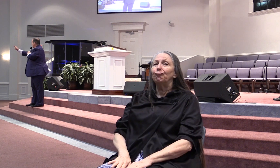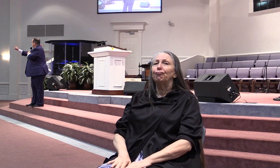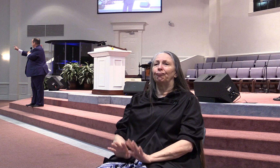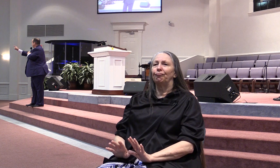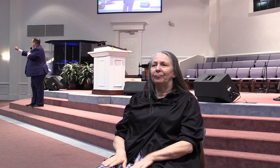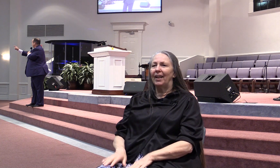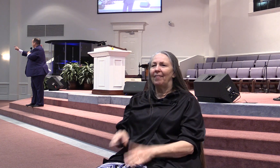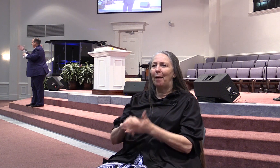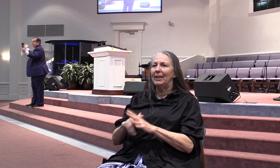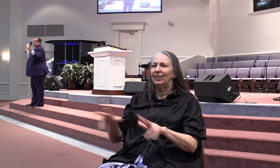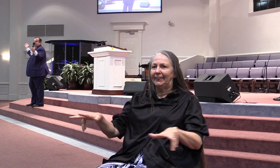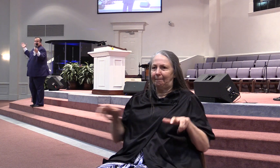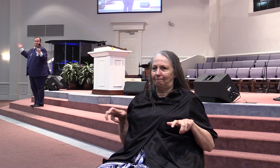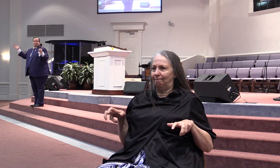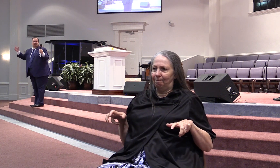coveting.